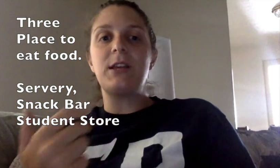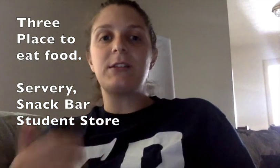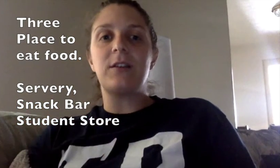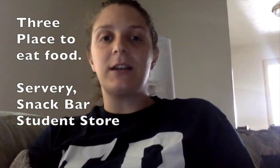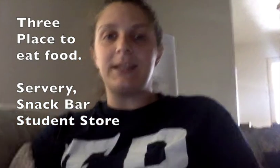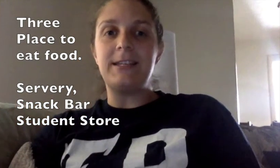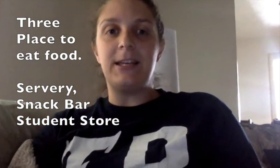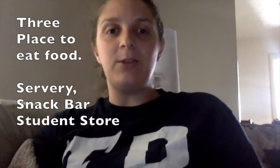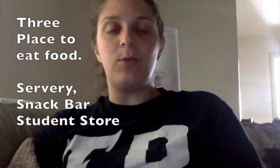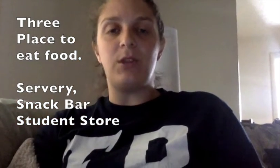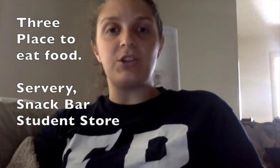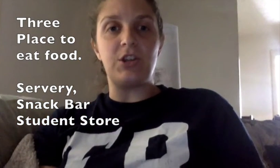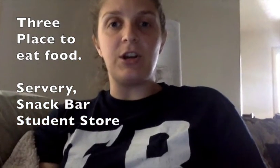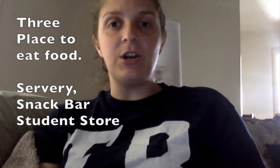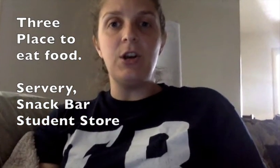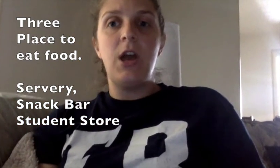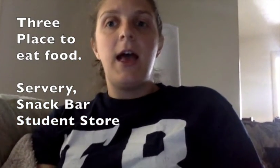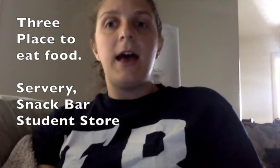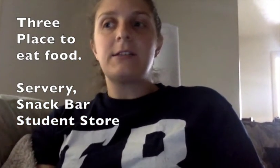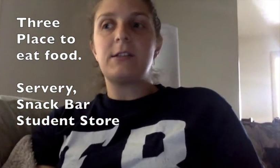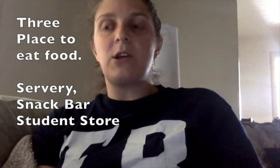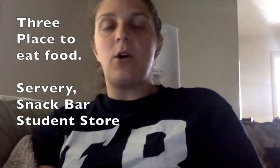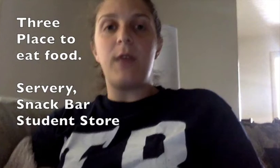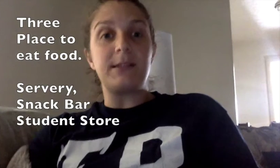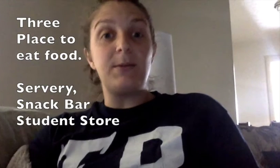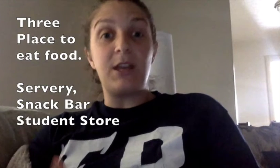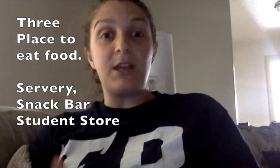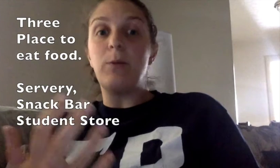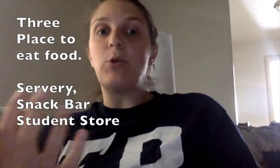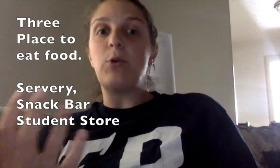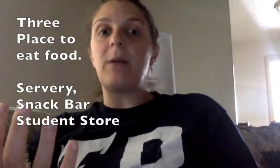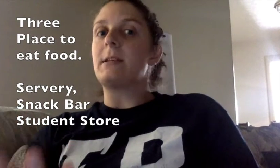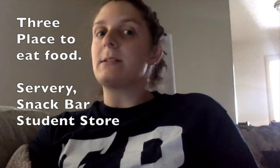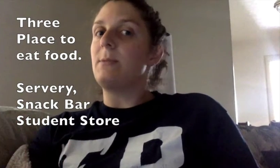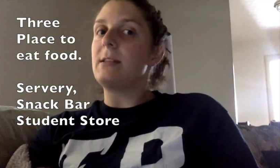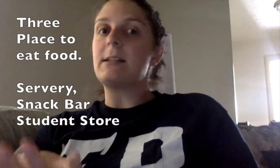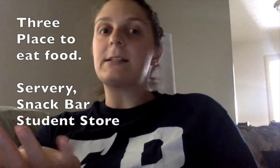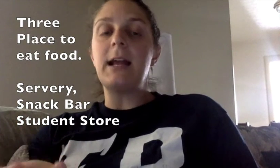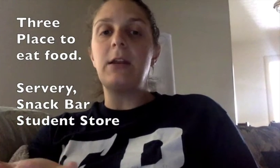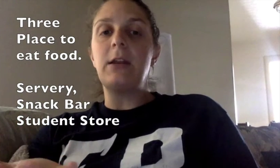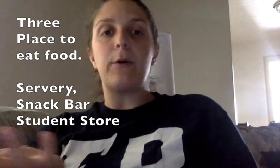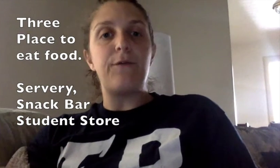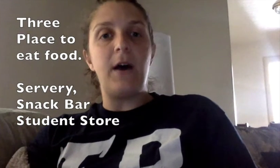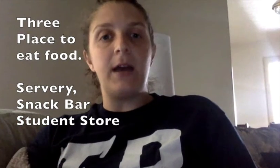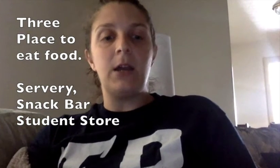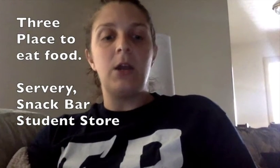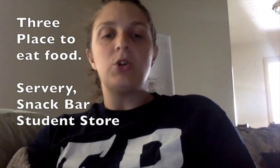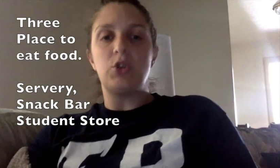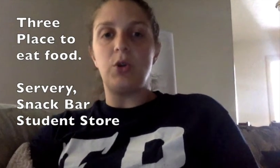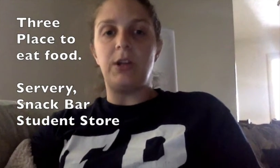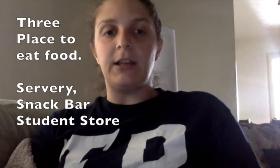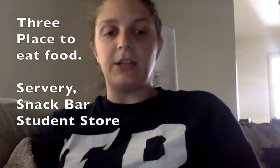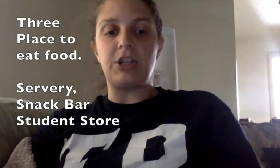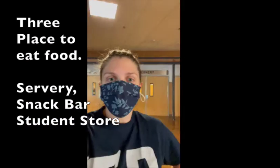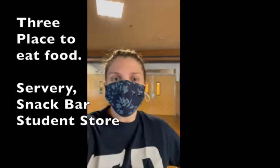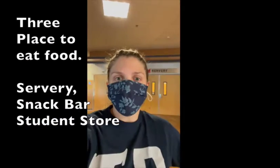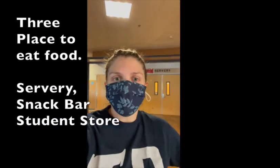things that are going to continue this year. So that's something that you could bring up as like something that's exciting or fun during lunch. Lunch, one of them is